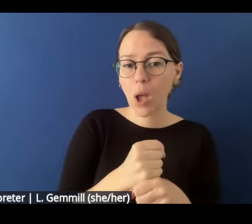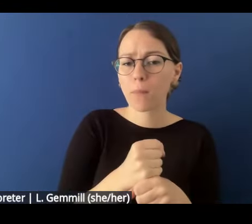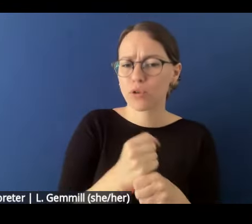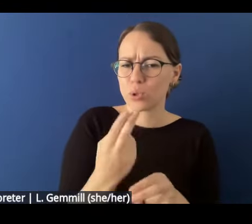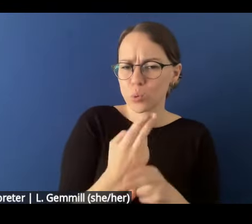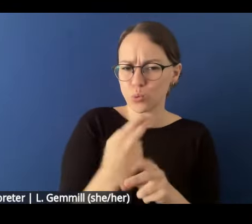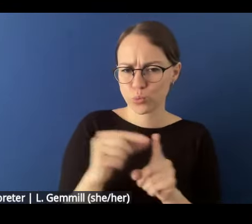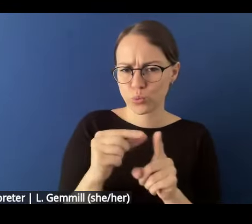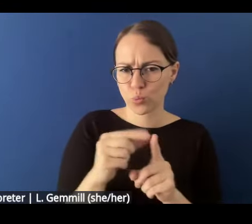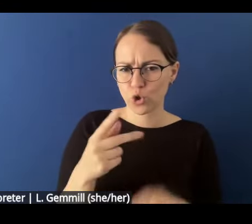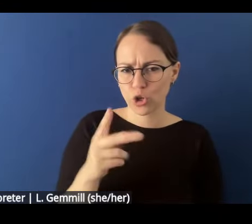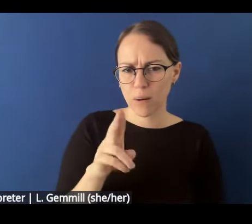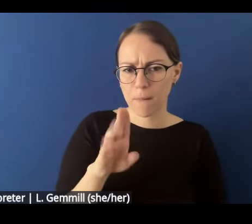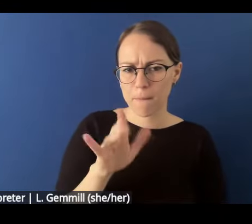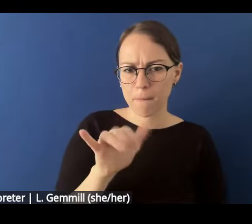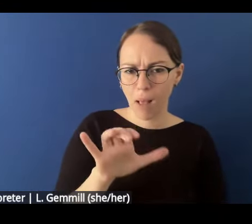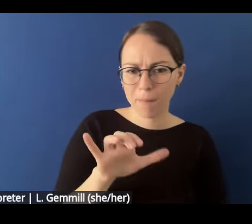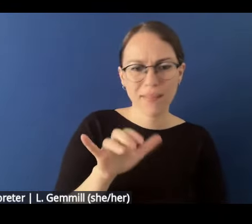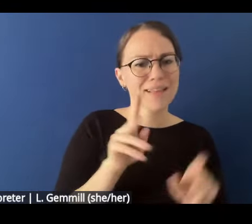public on June 25th.